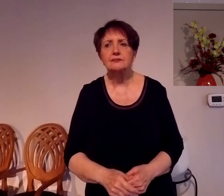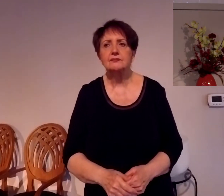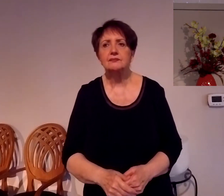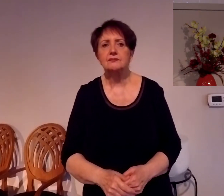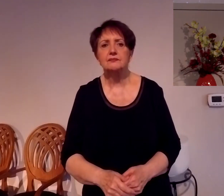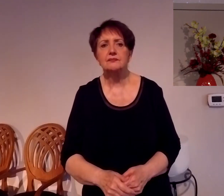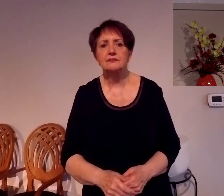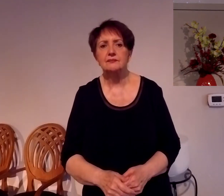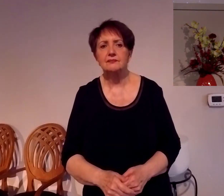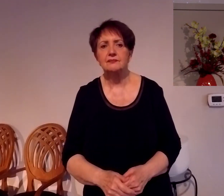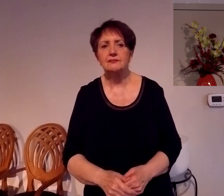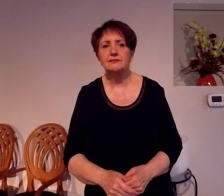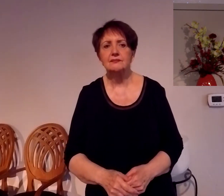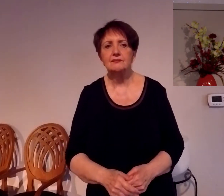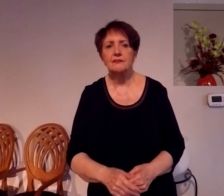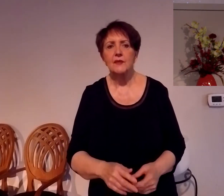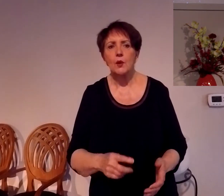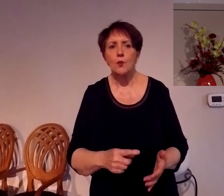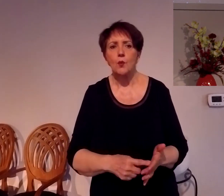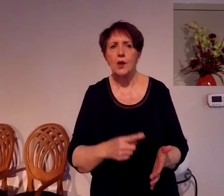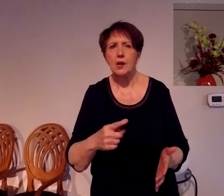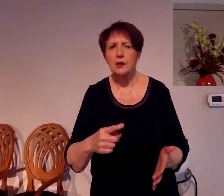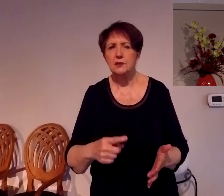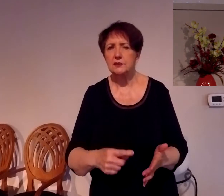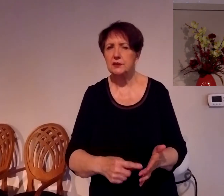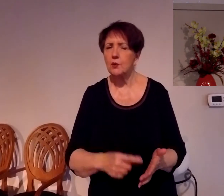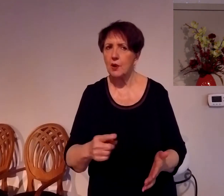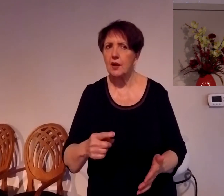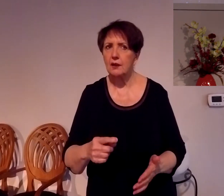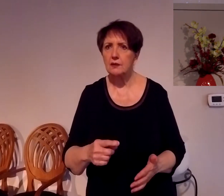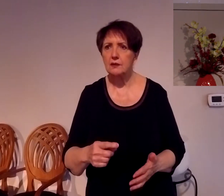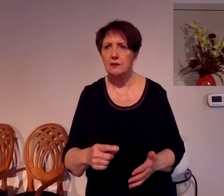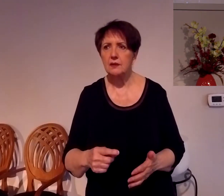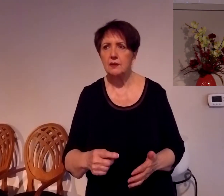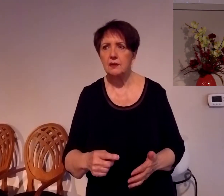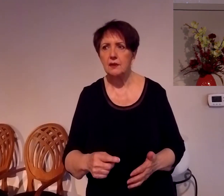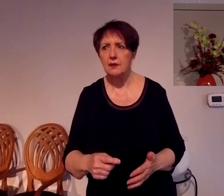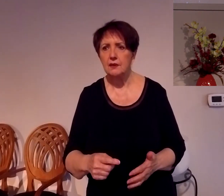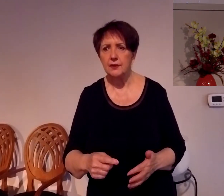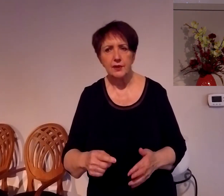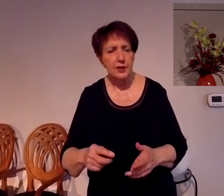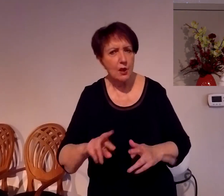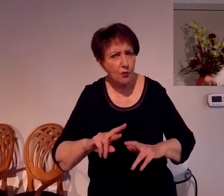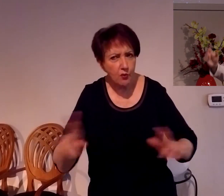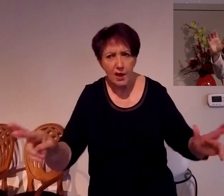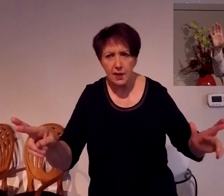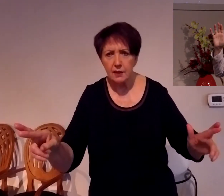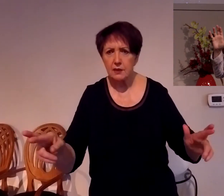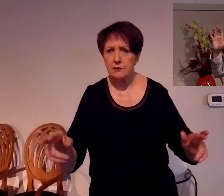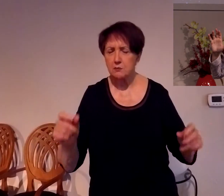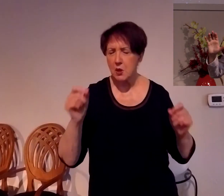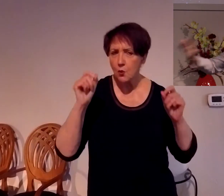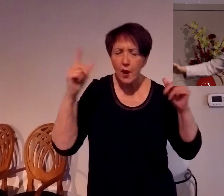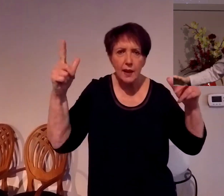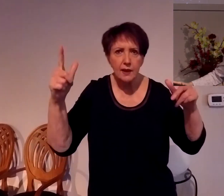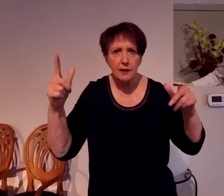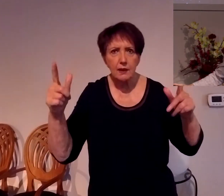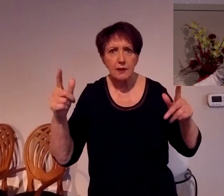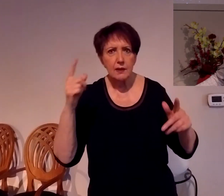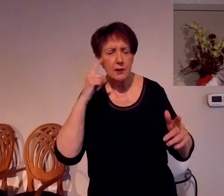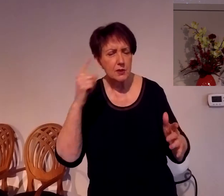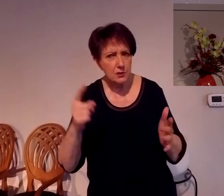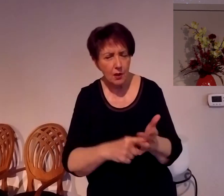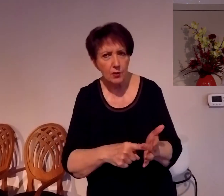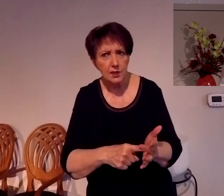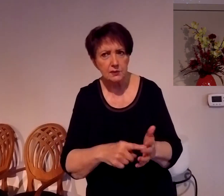And every now and then there was this impulse, and it was, "Get ready, be awake, be ready."